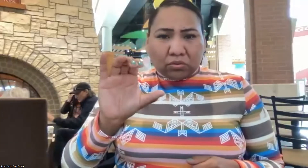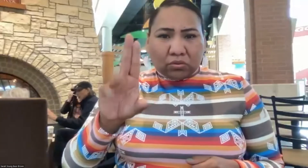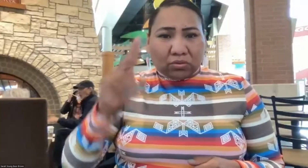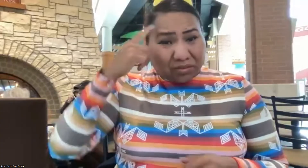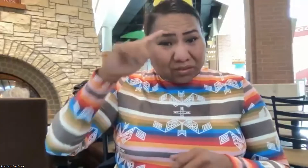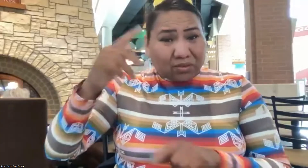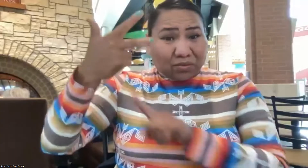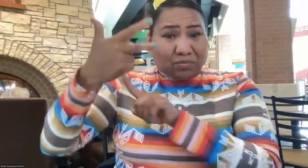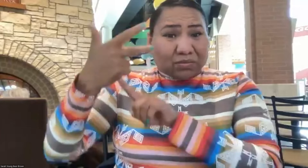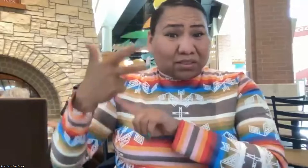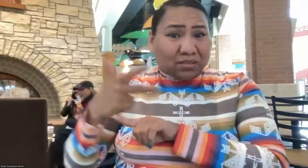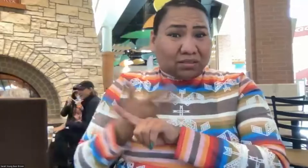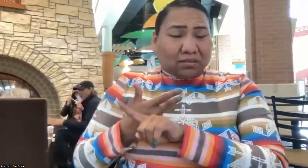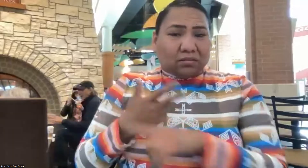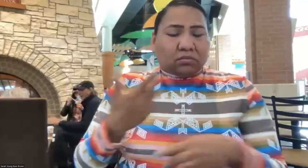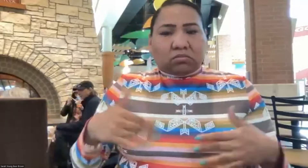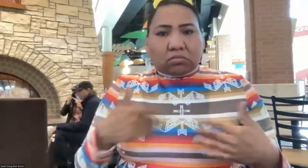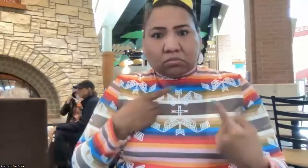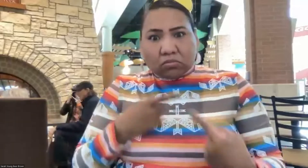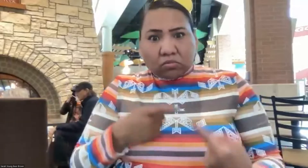boy was fighting to stay alive.